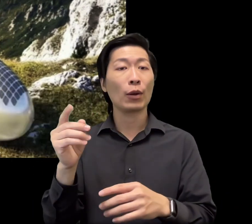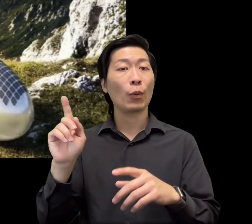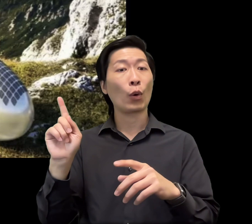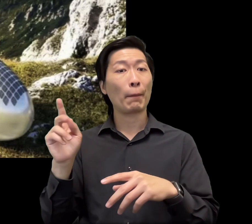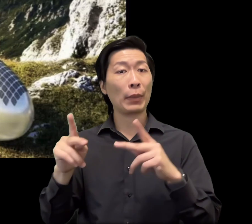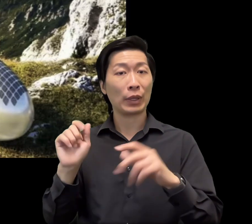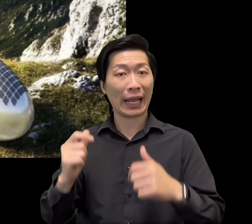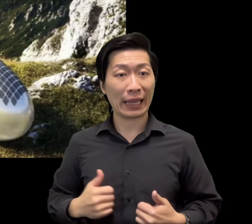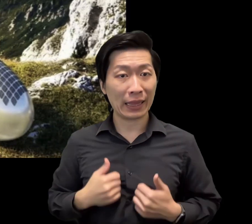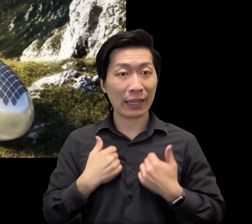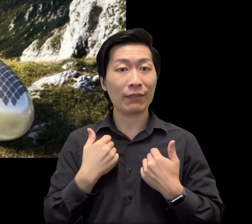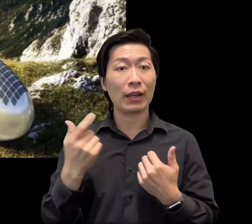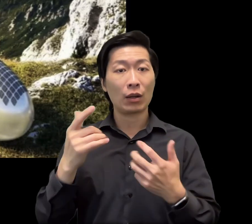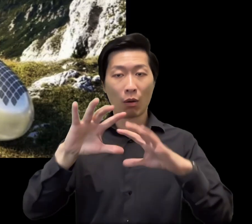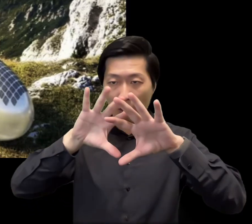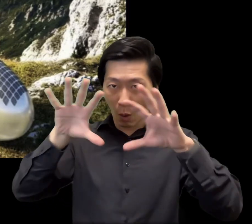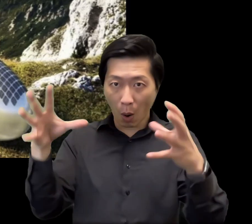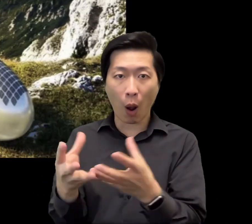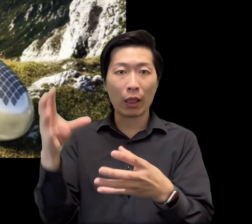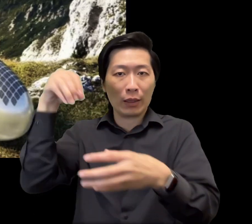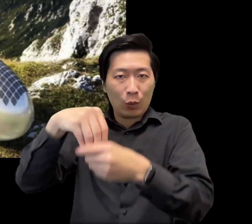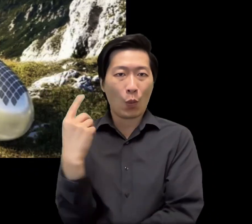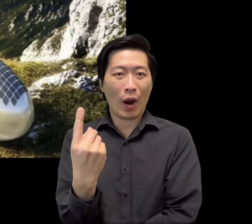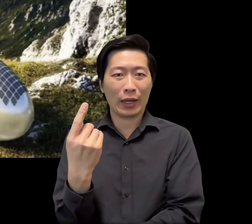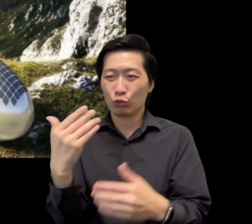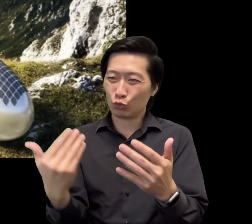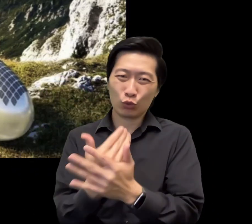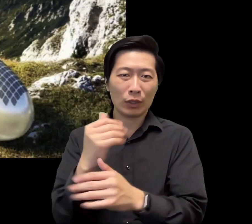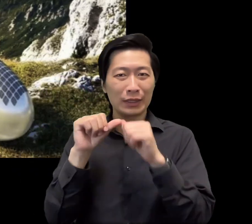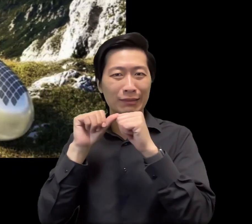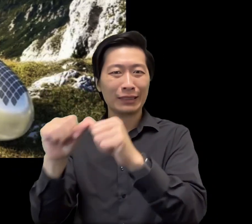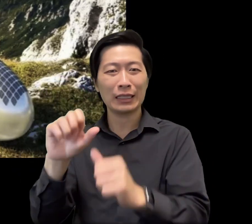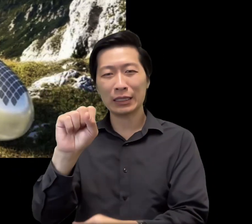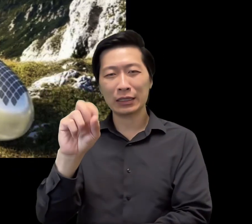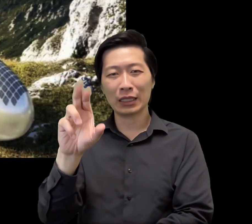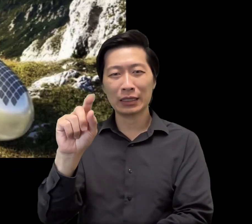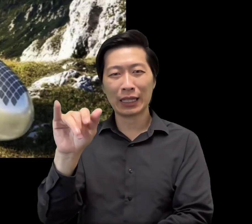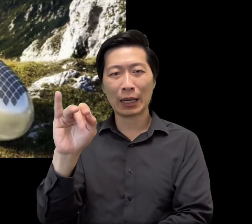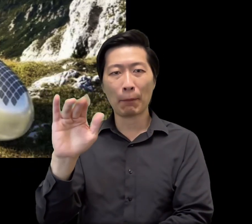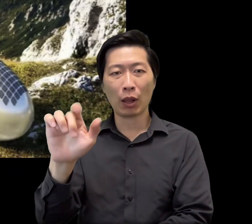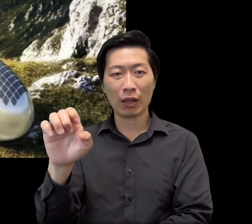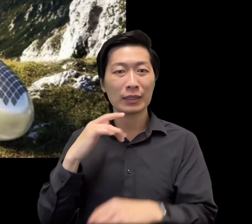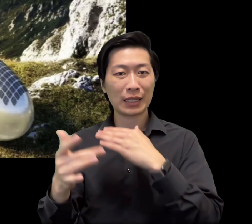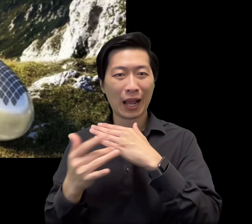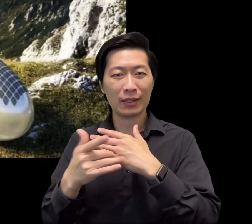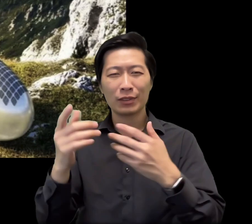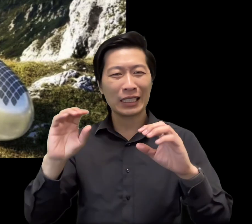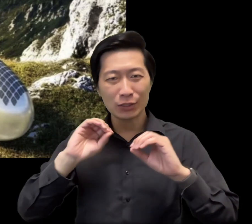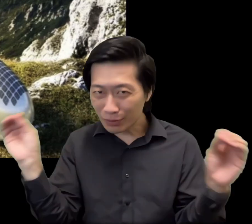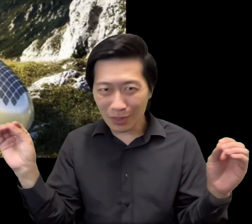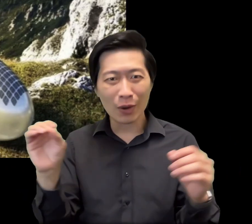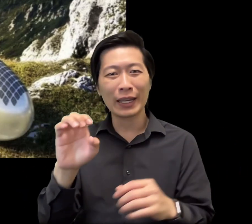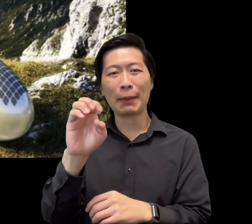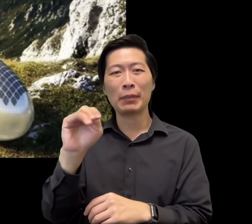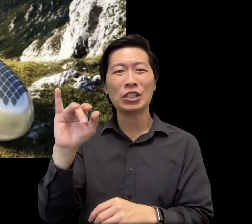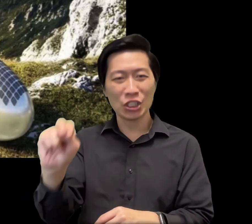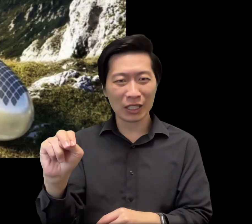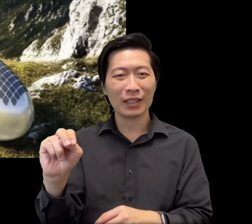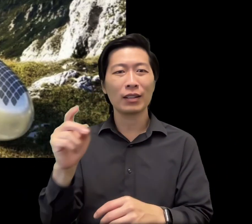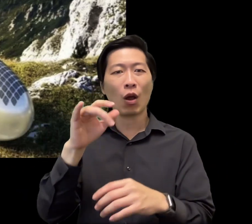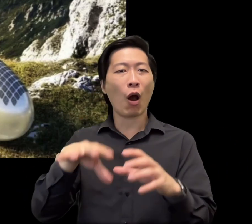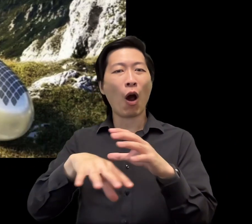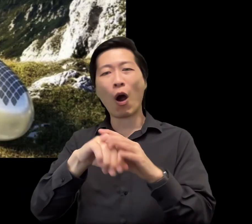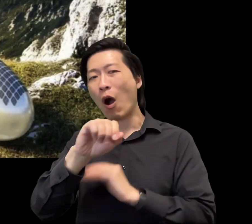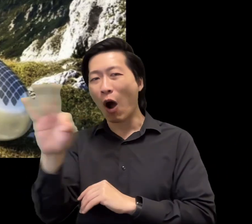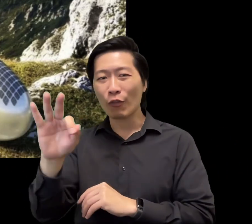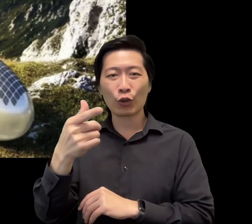humans could live and could kind of package all these new sustainable technologies into like a truly kind of zero emission, off the grid,